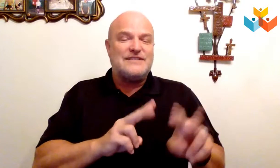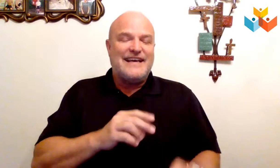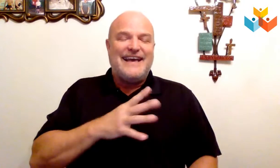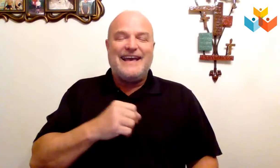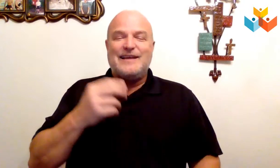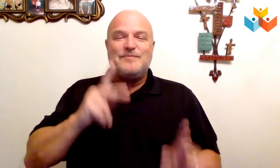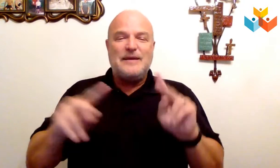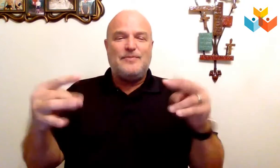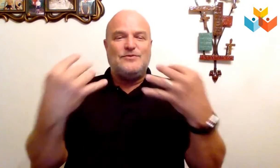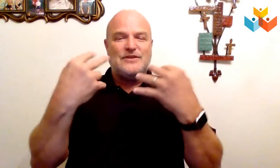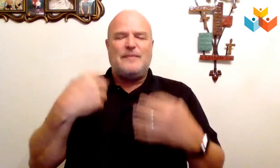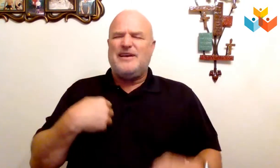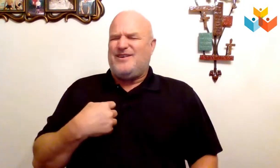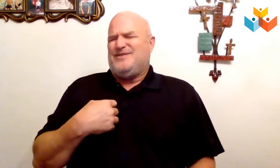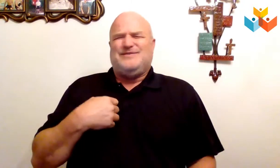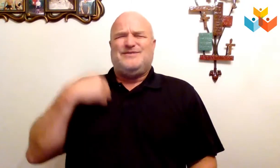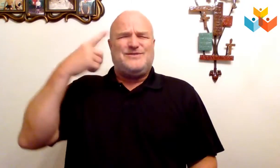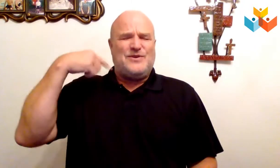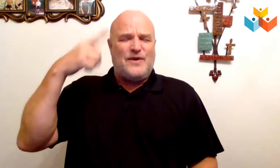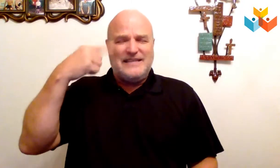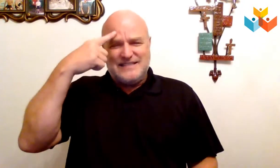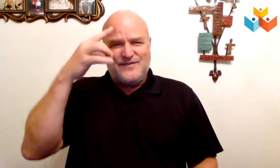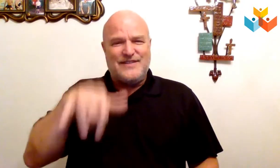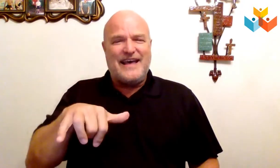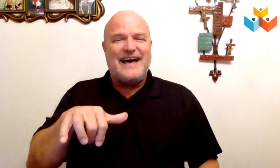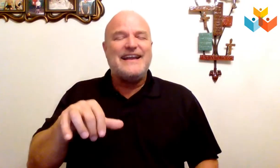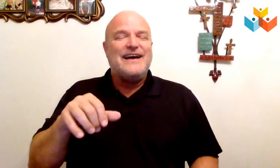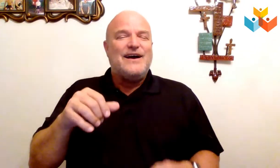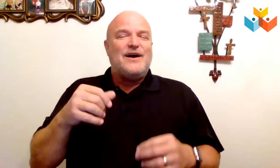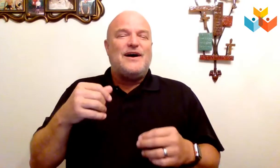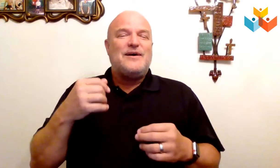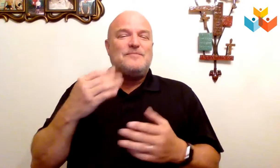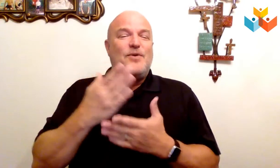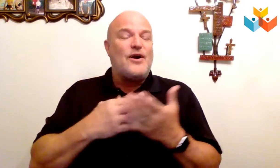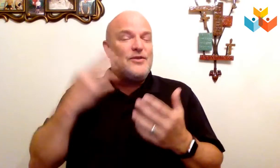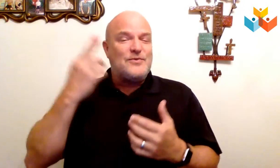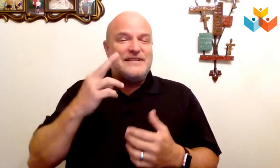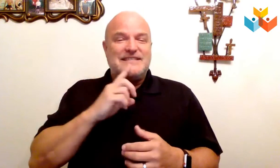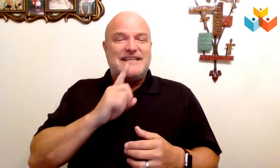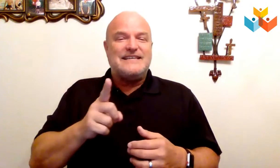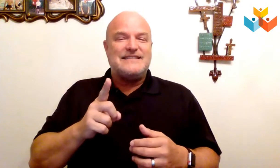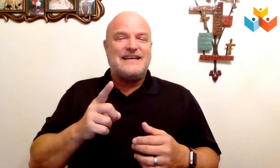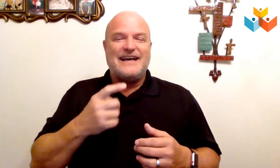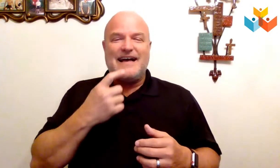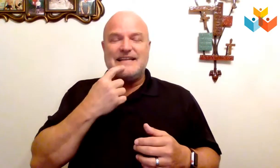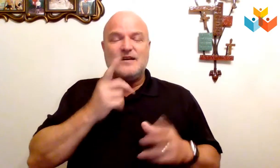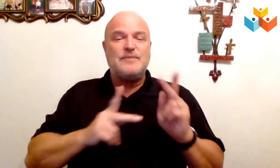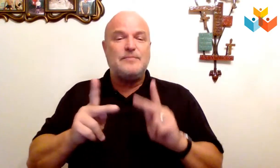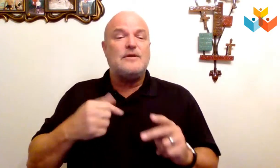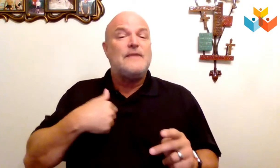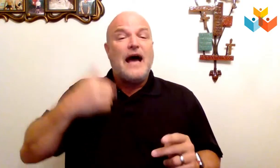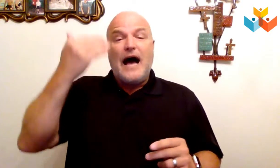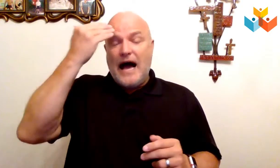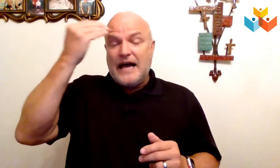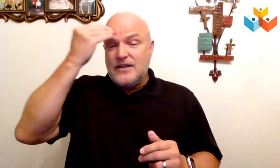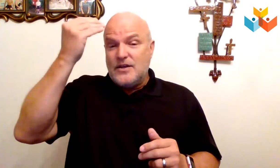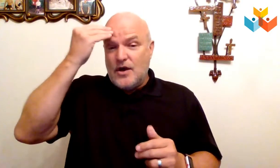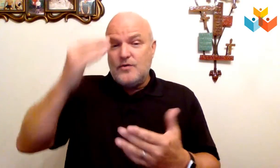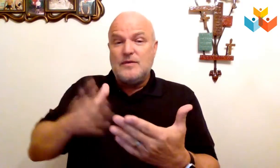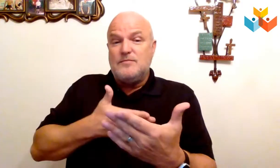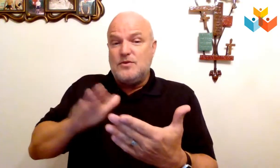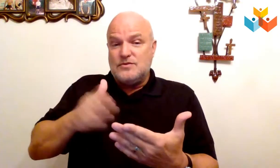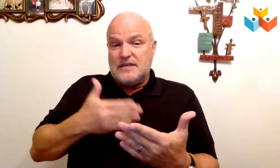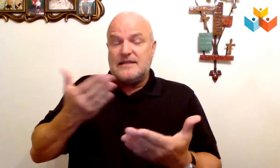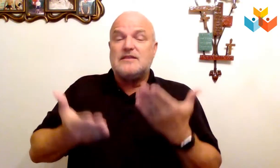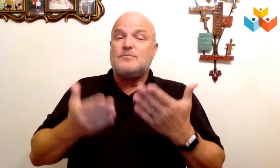And third are funerals. And people look at me and go, "You're crazy for that." Part of the reason is I tell